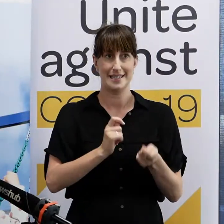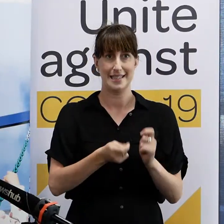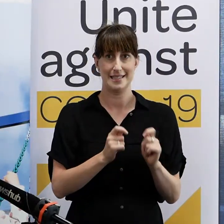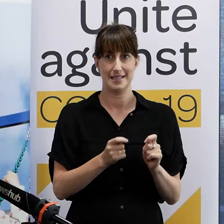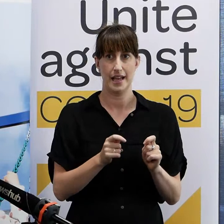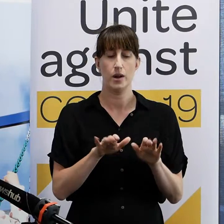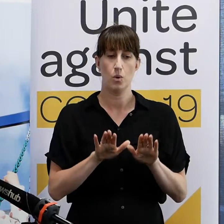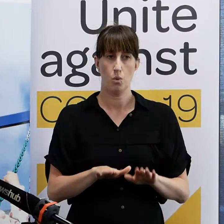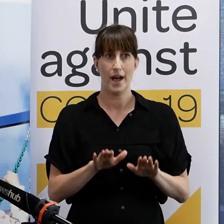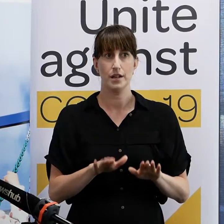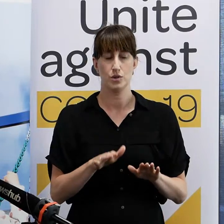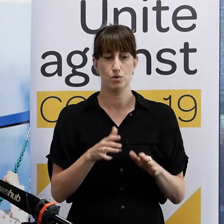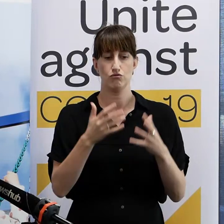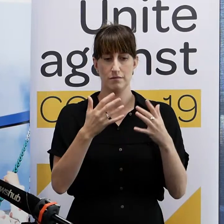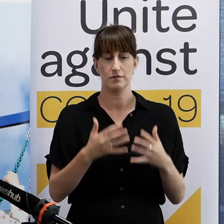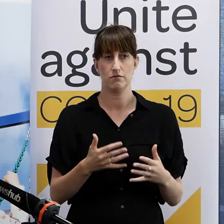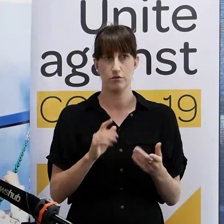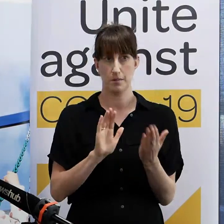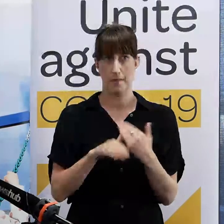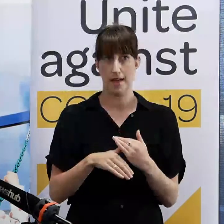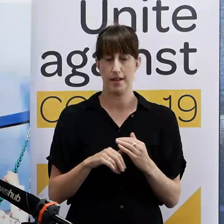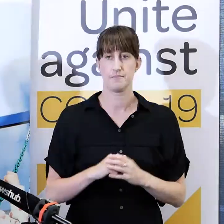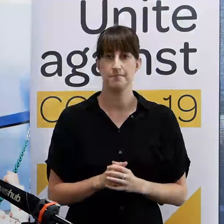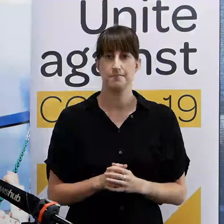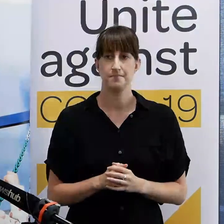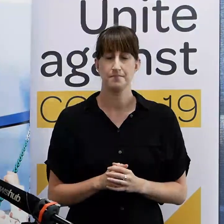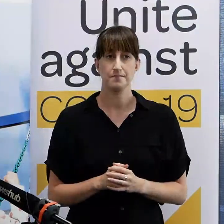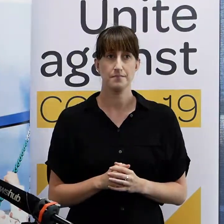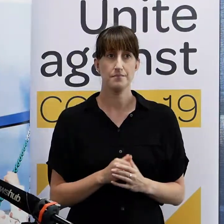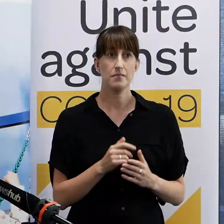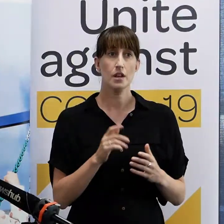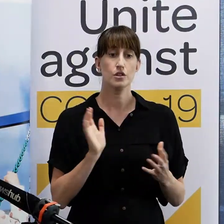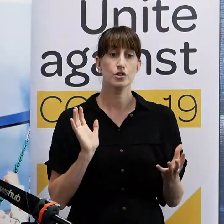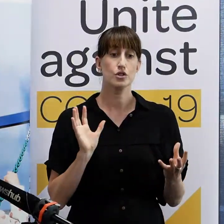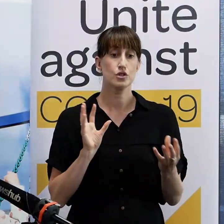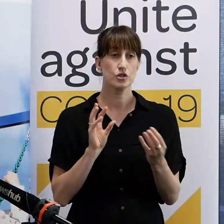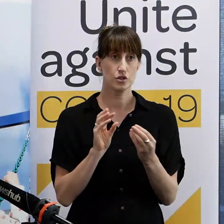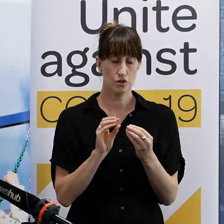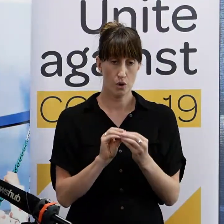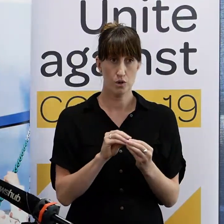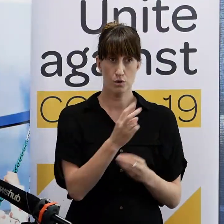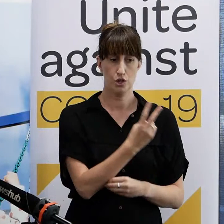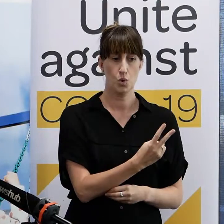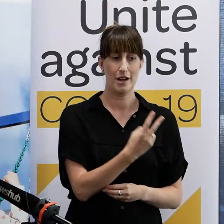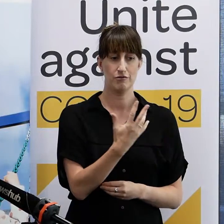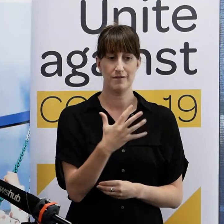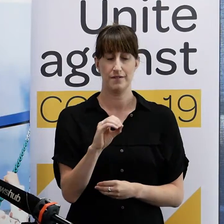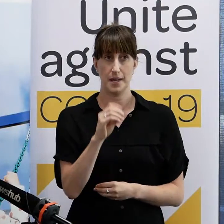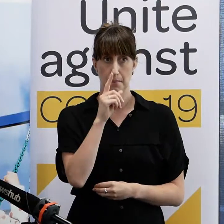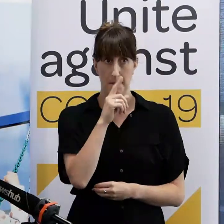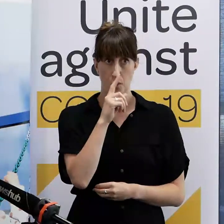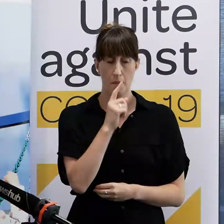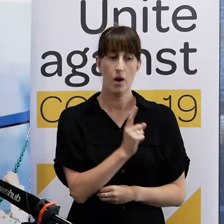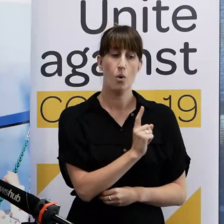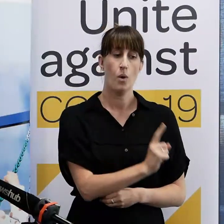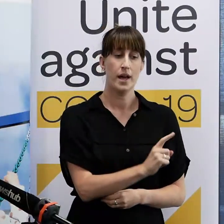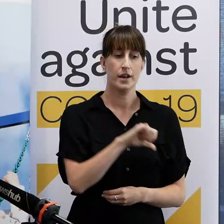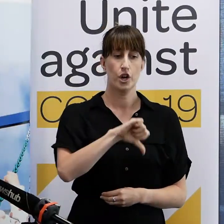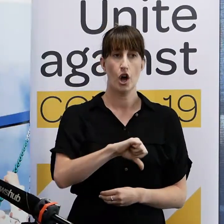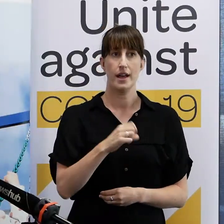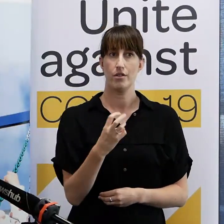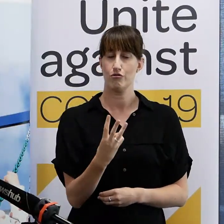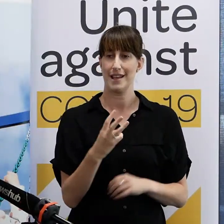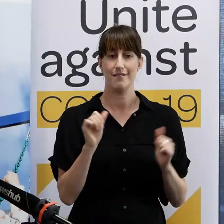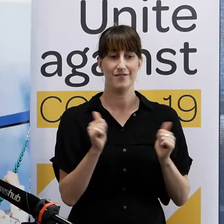As at 9 a.m. this morning, 193 of those 250 people had been contacted. I expect that figure is even higher